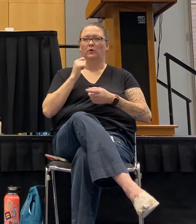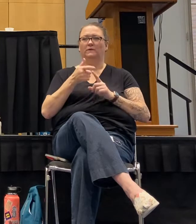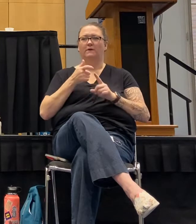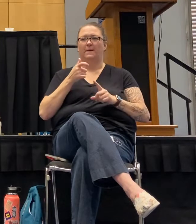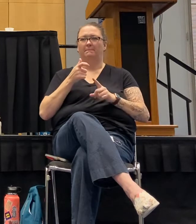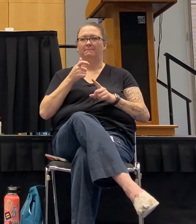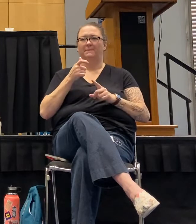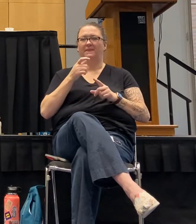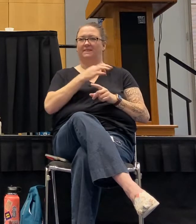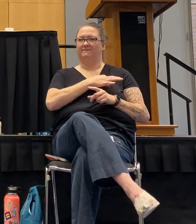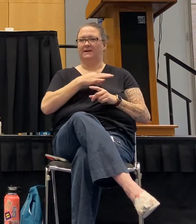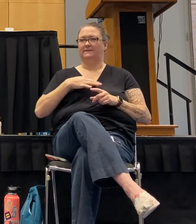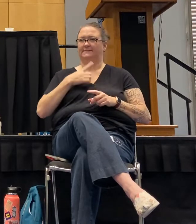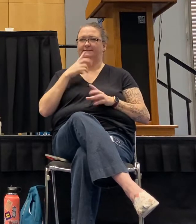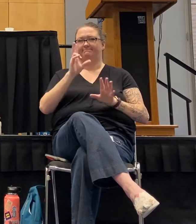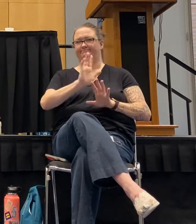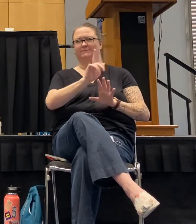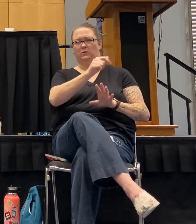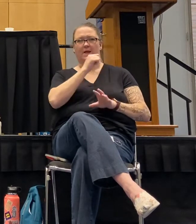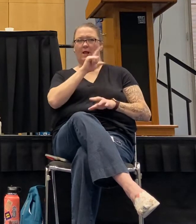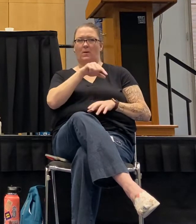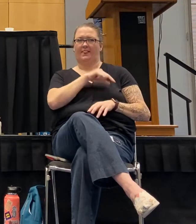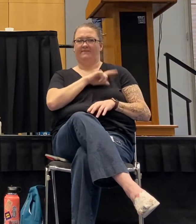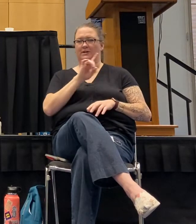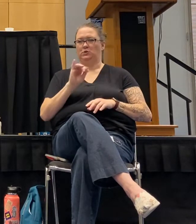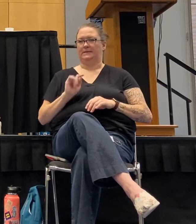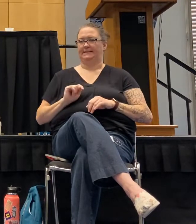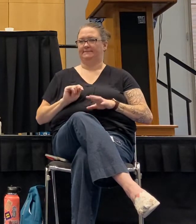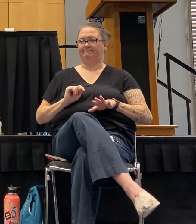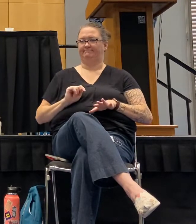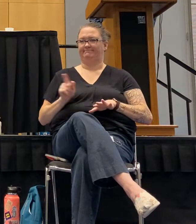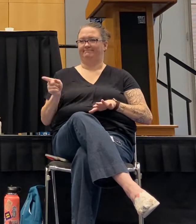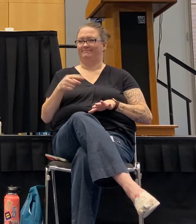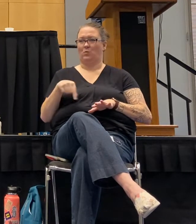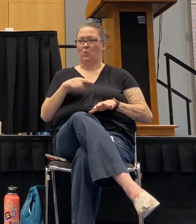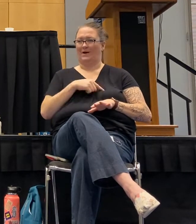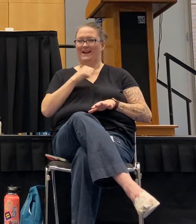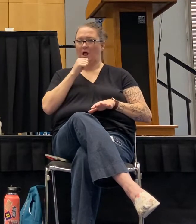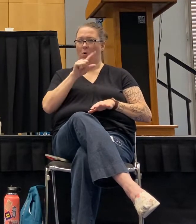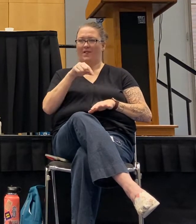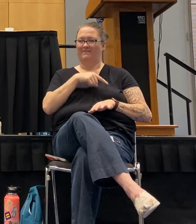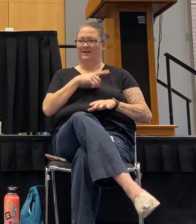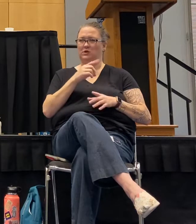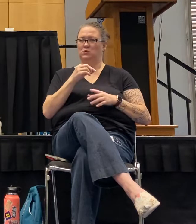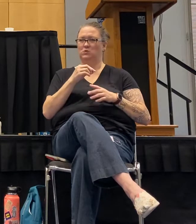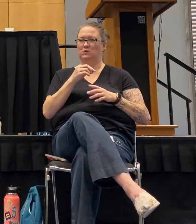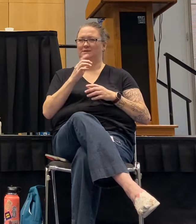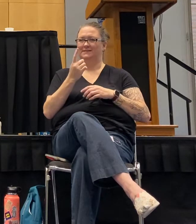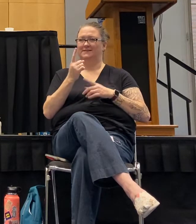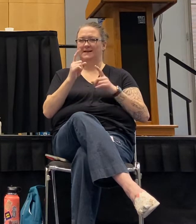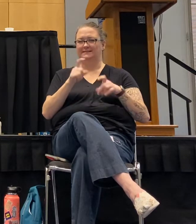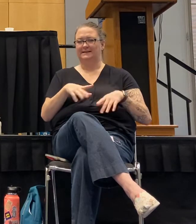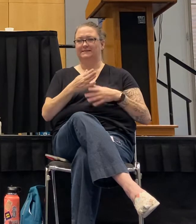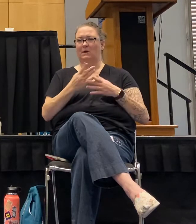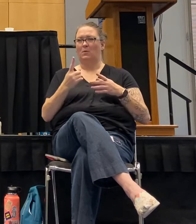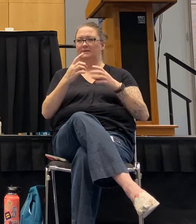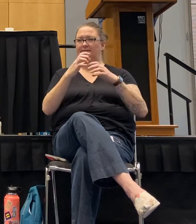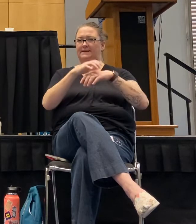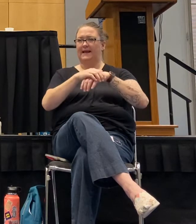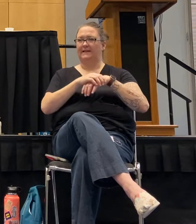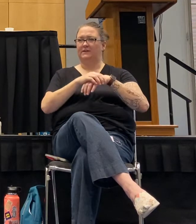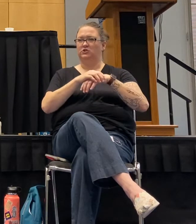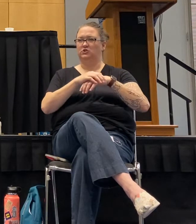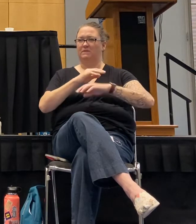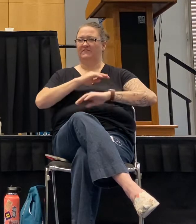said. You are not qualified to do this. Like, what makes you qualified to assess someone's English proficiency? So yeah, that